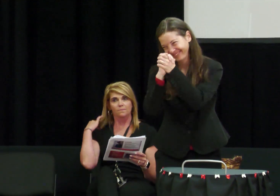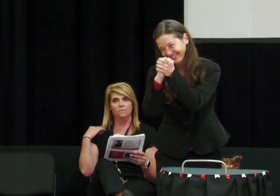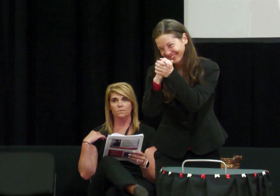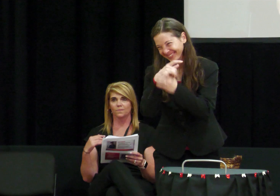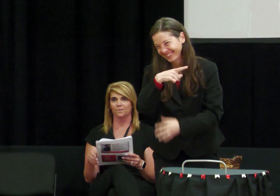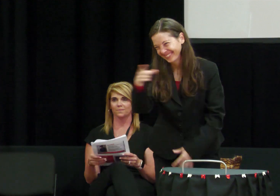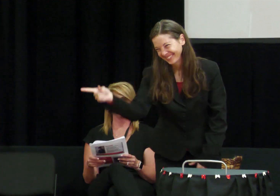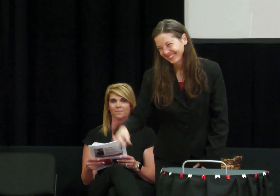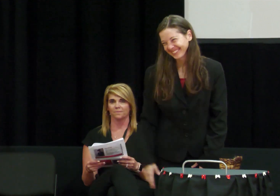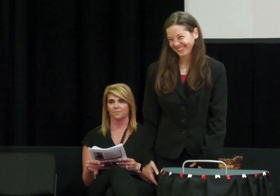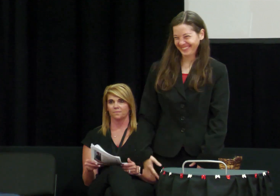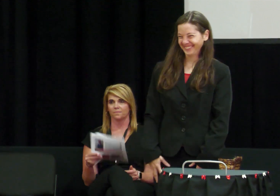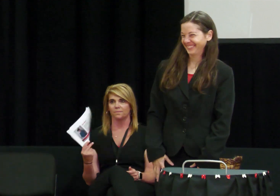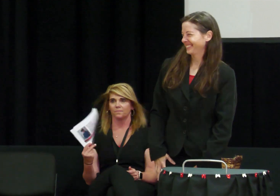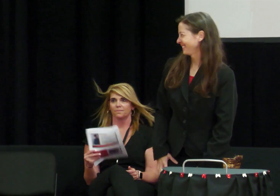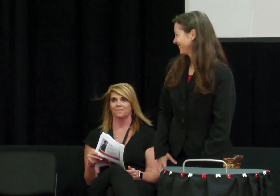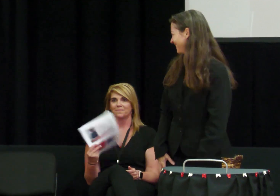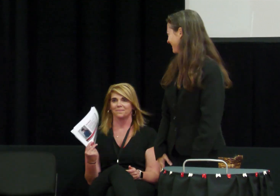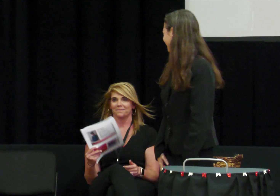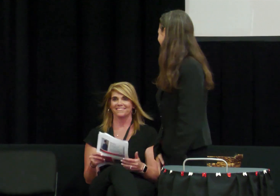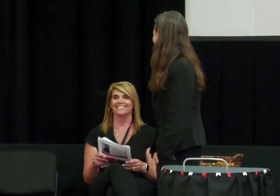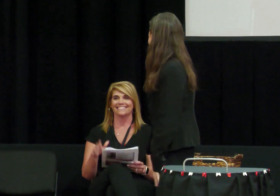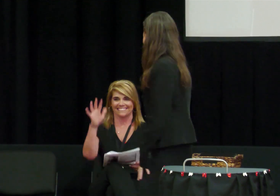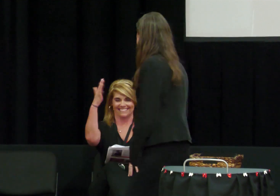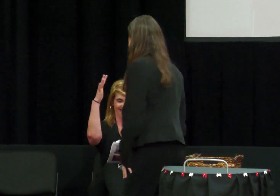Again, congratulations to you all.